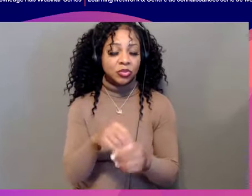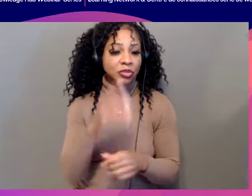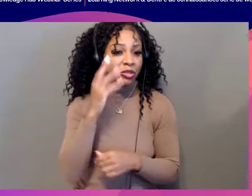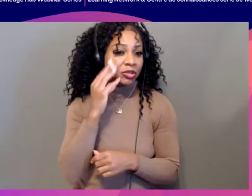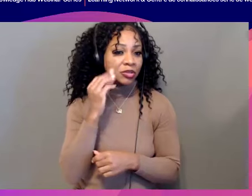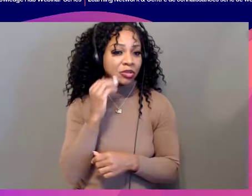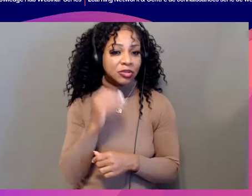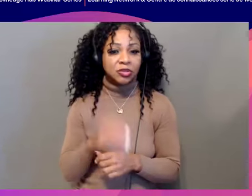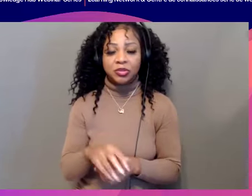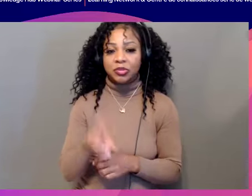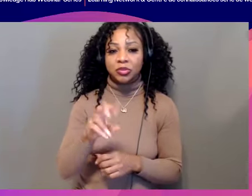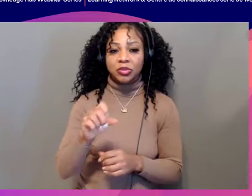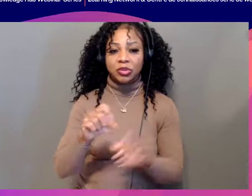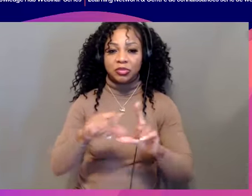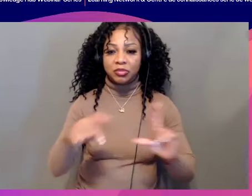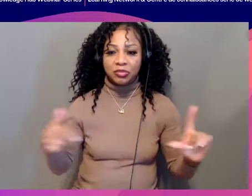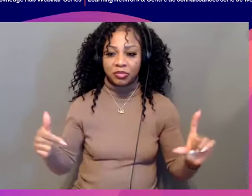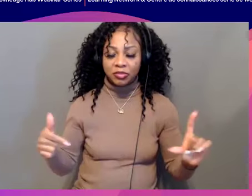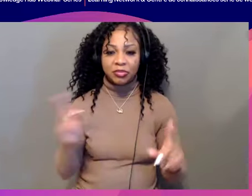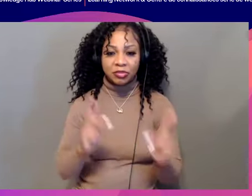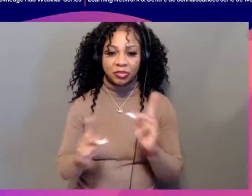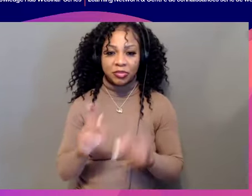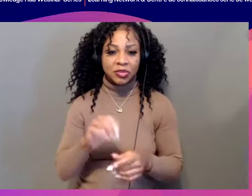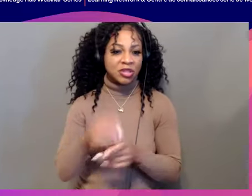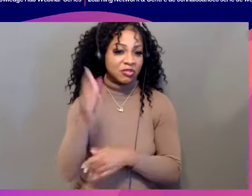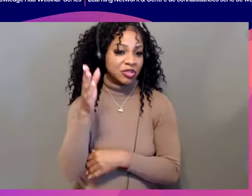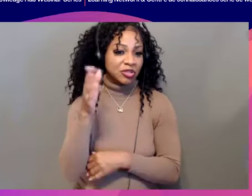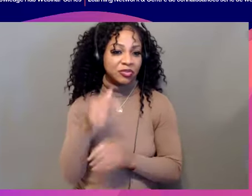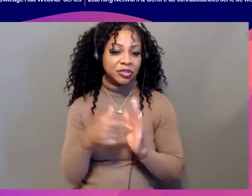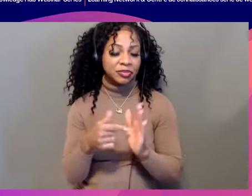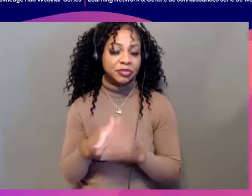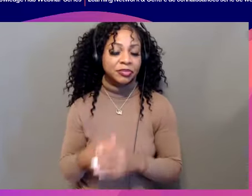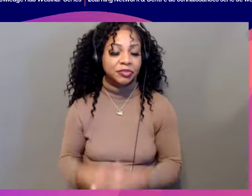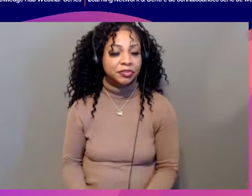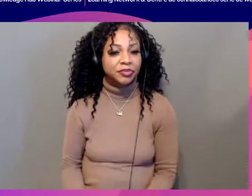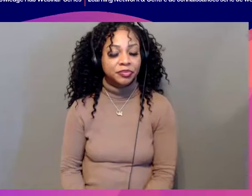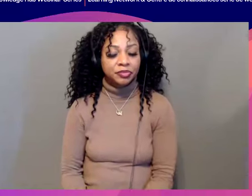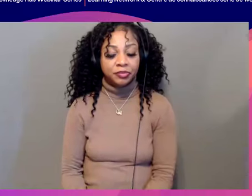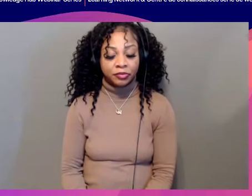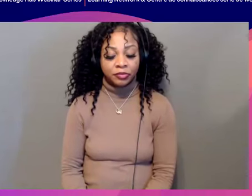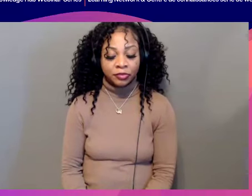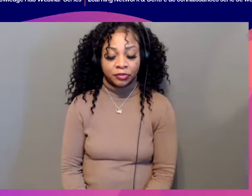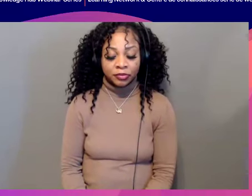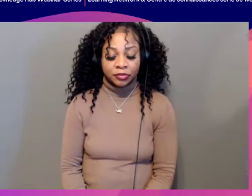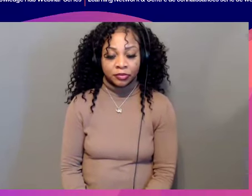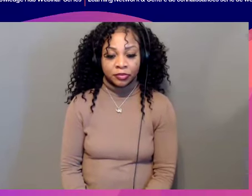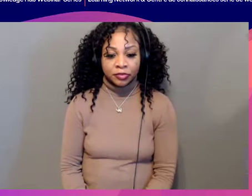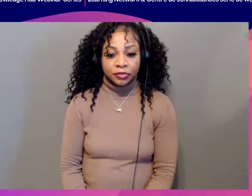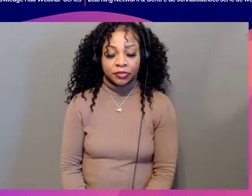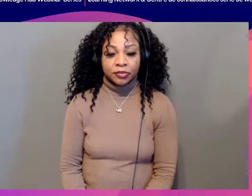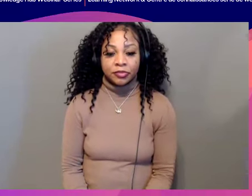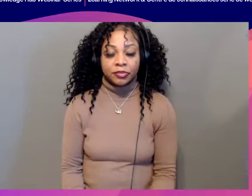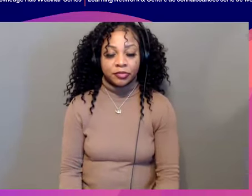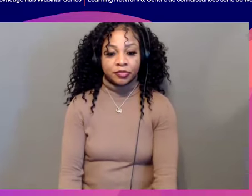of 2LGBTQA plus folks in a presentation like this, for example? Yeah, so I think it